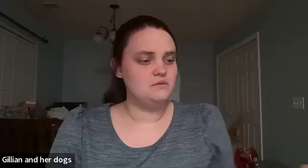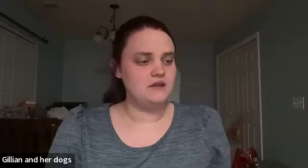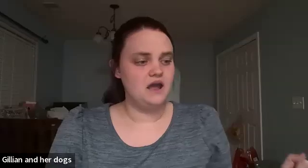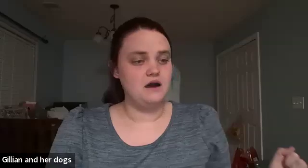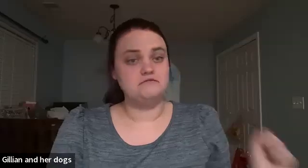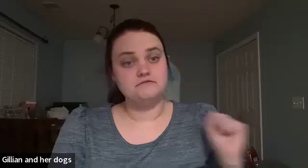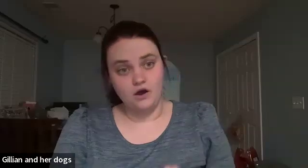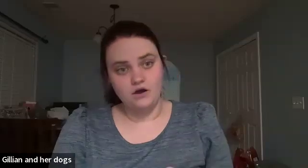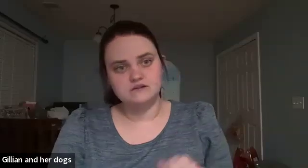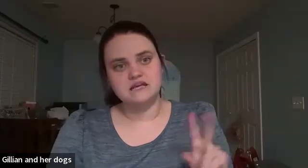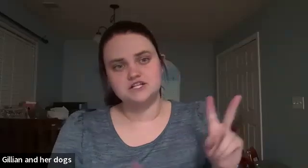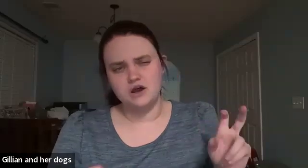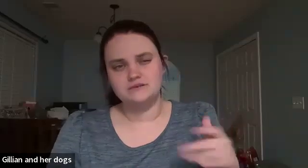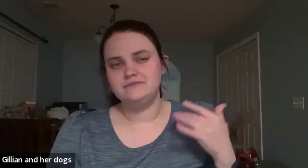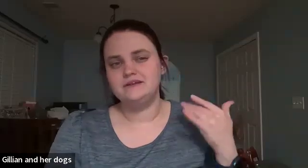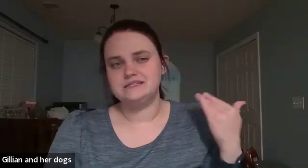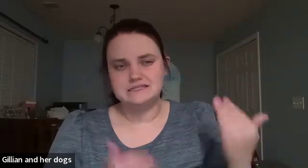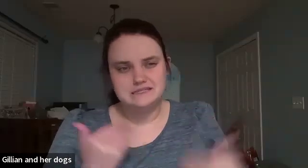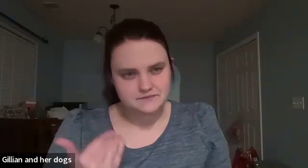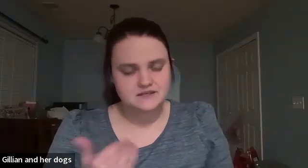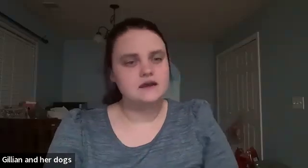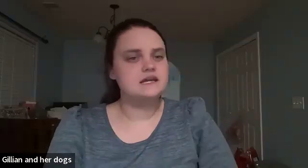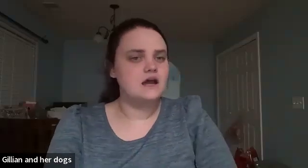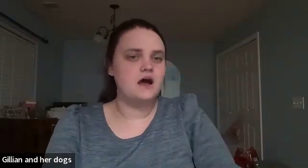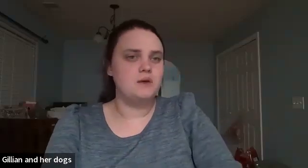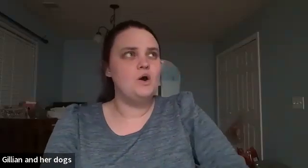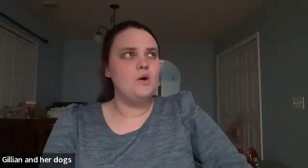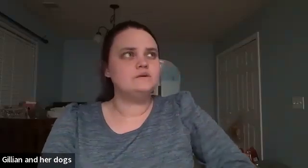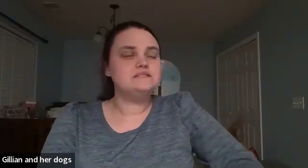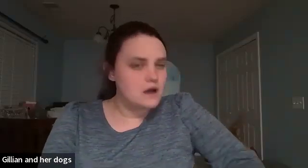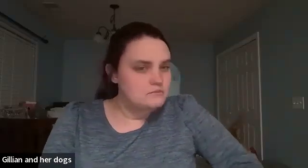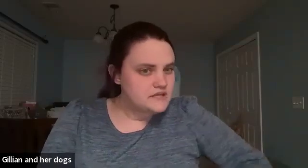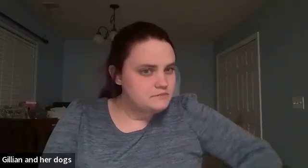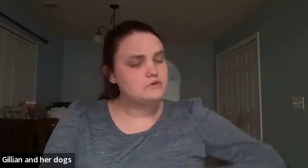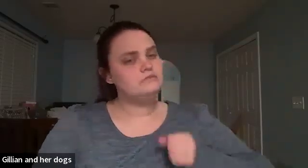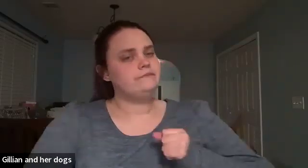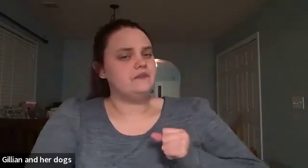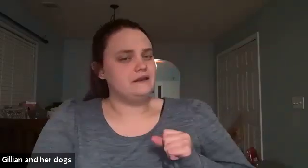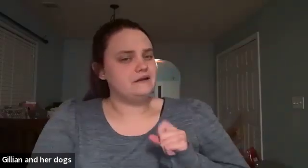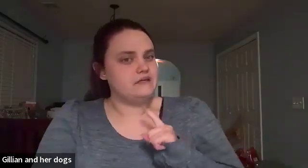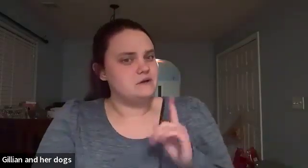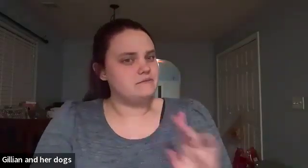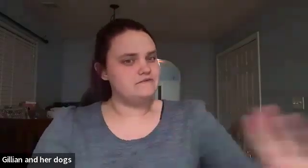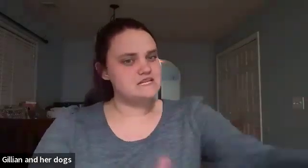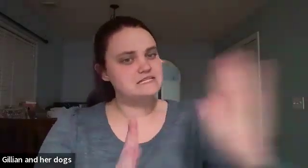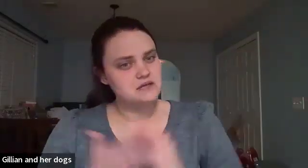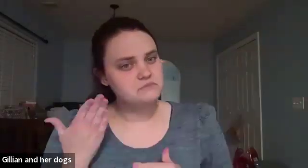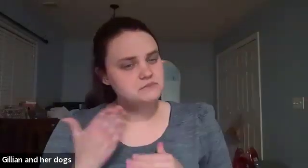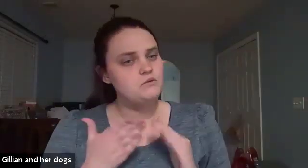Then we have fall/autumn. It's the same sign. Some people, and like that's why I'm emphasizing, some people